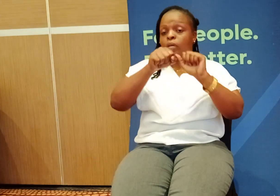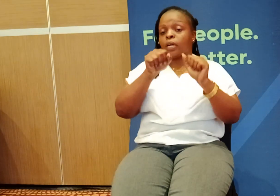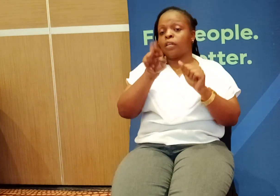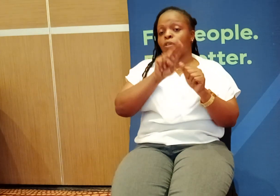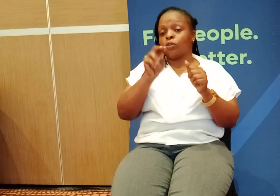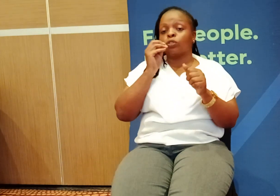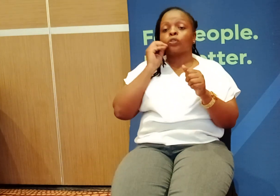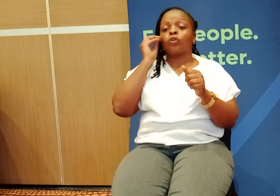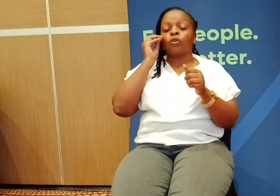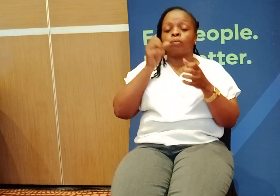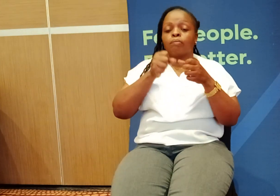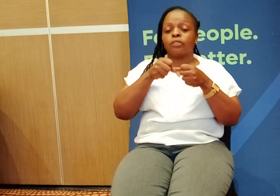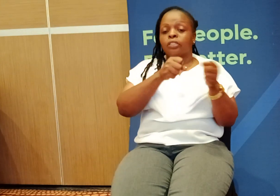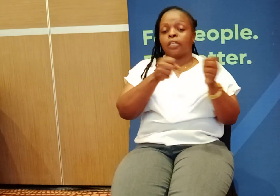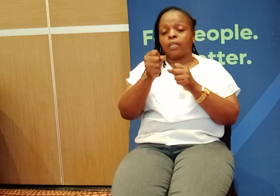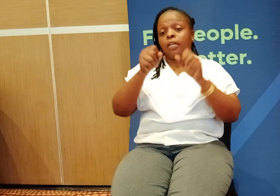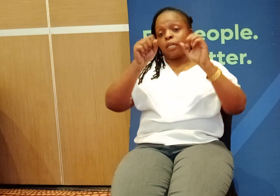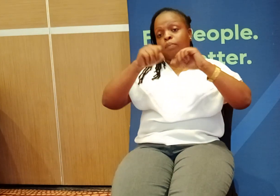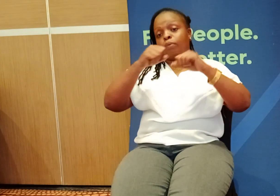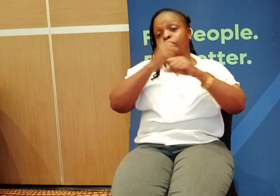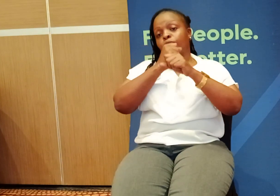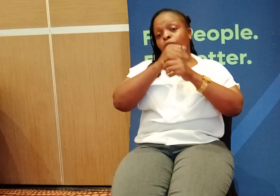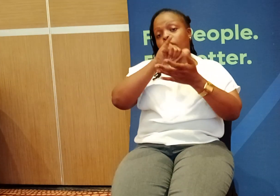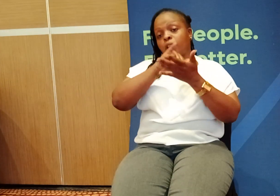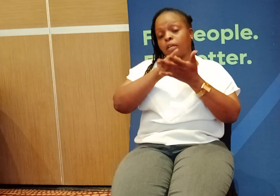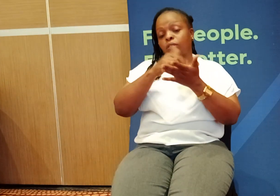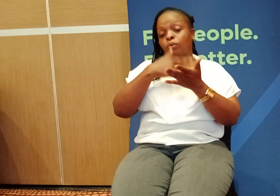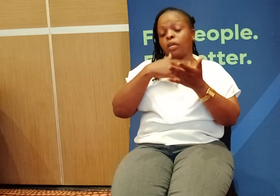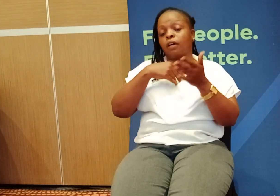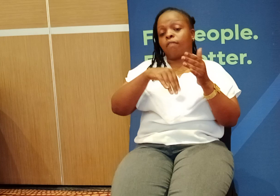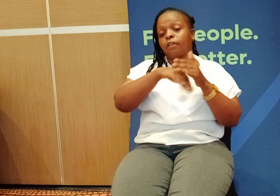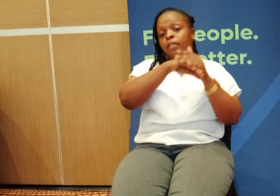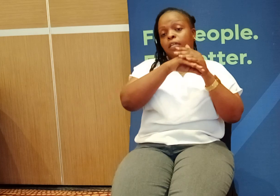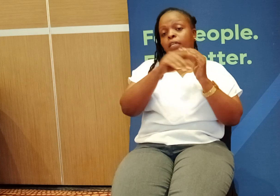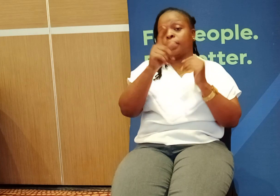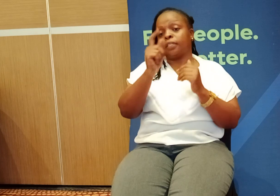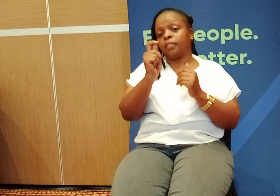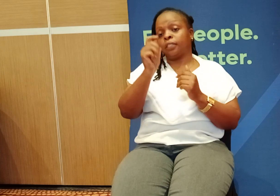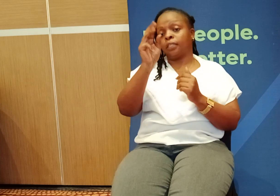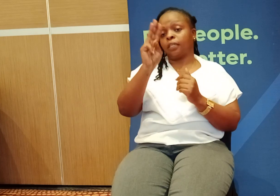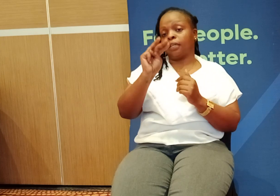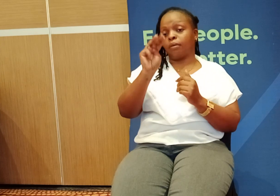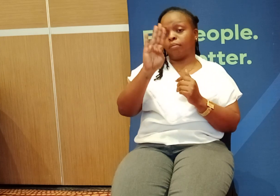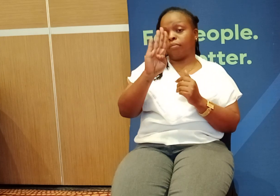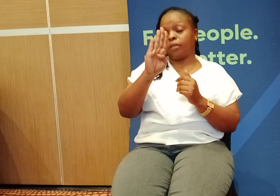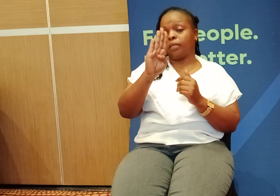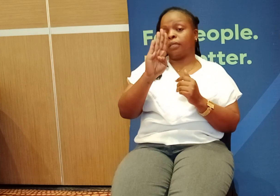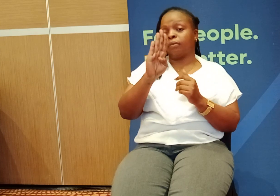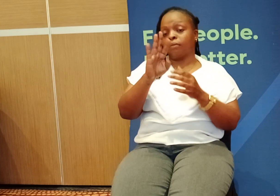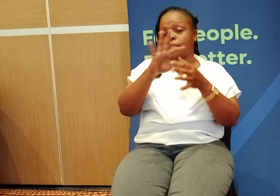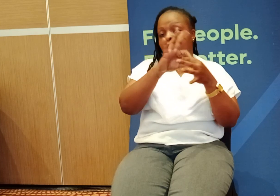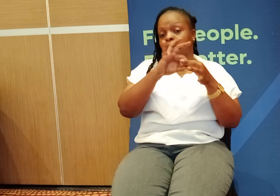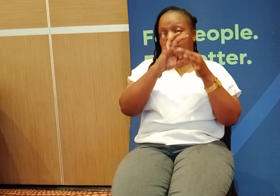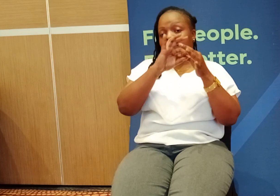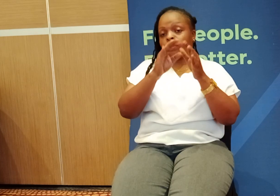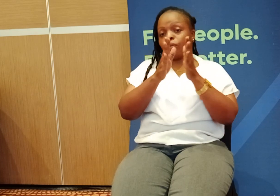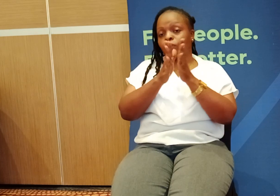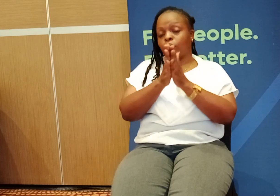capability to deploy that. We've kicked off TMB integration with the deployment of T24 platform that is in